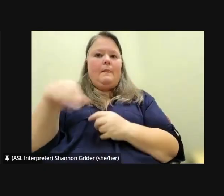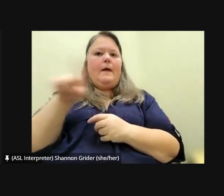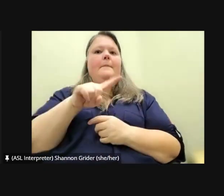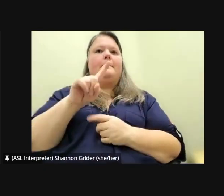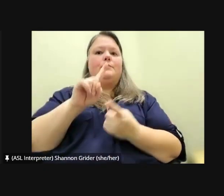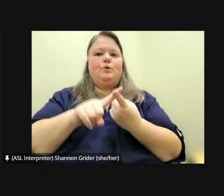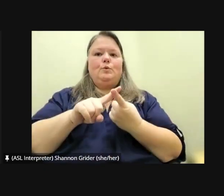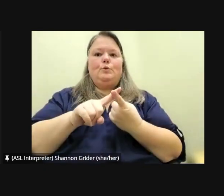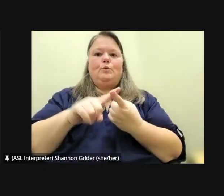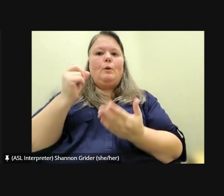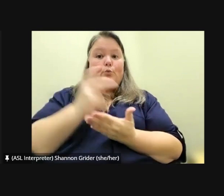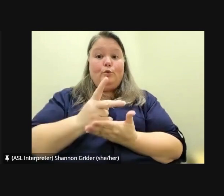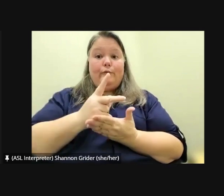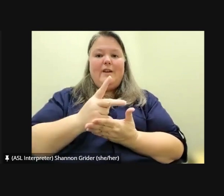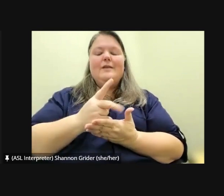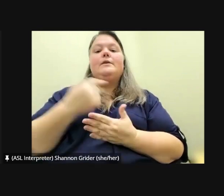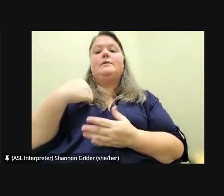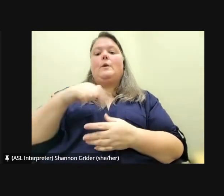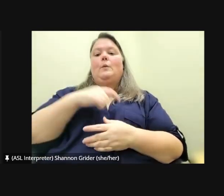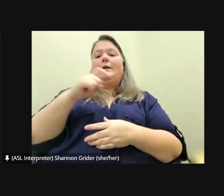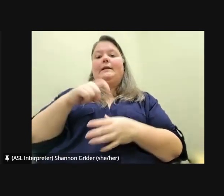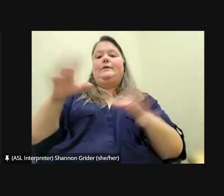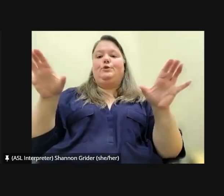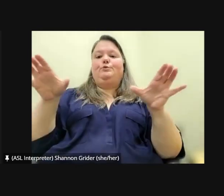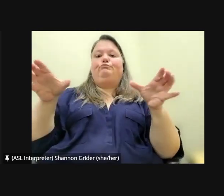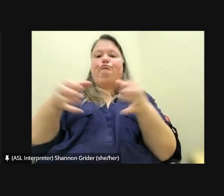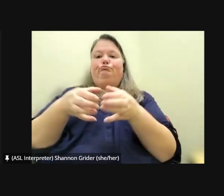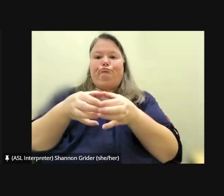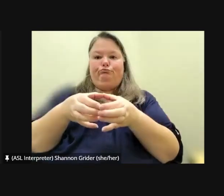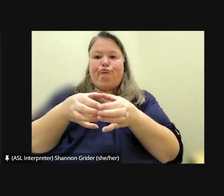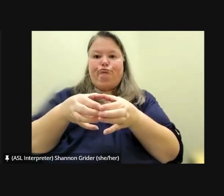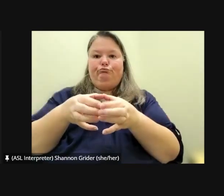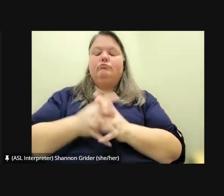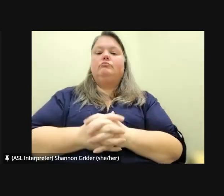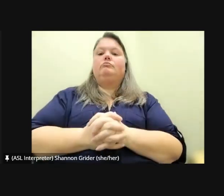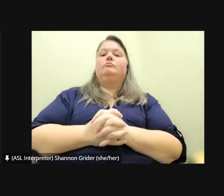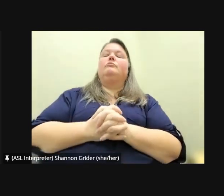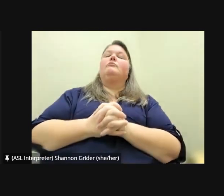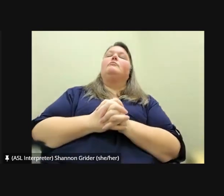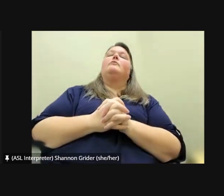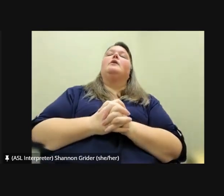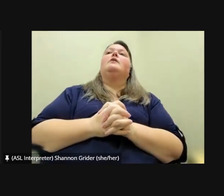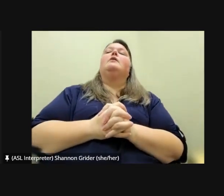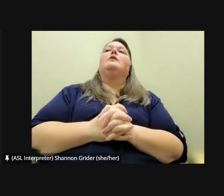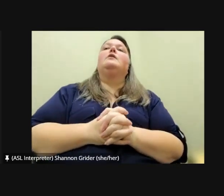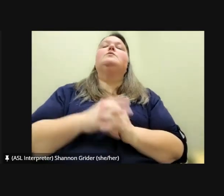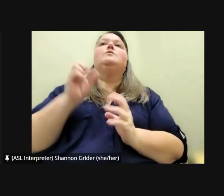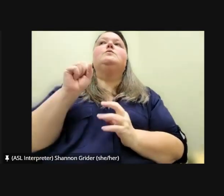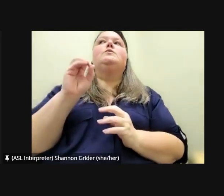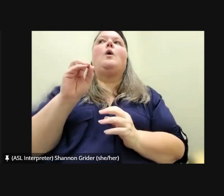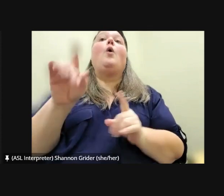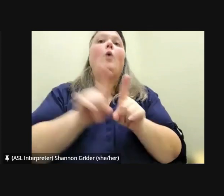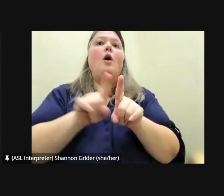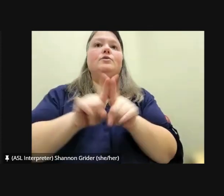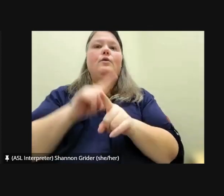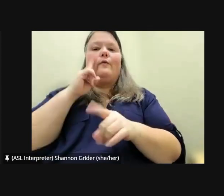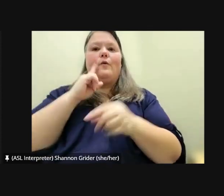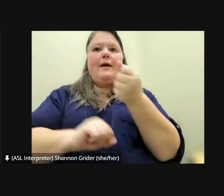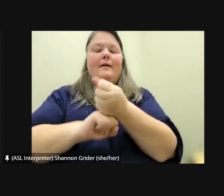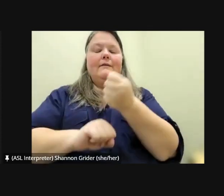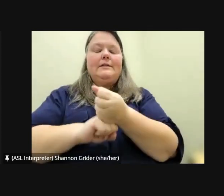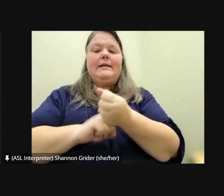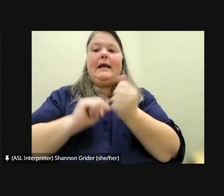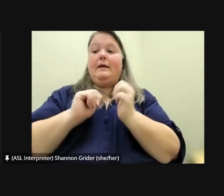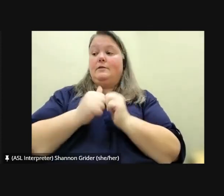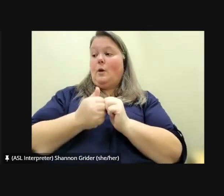as a group around that. And lastly, that direct sort of advocacy. How do we take these ideas that the group here develops